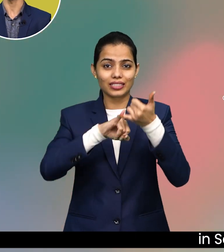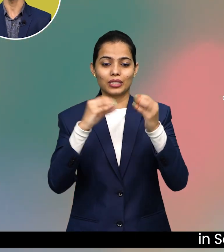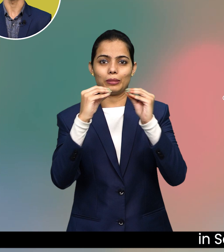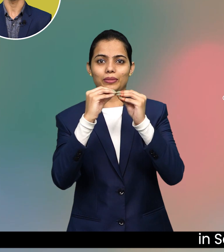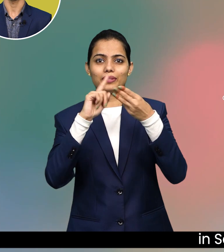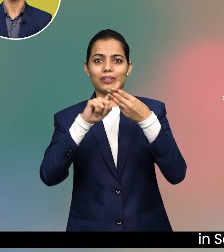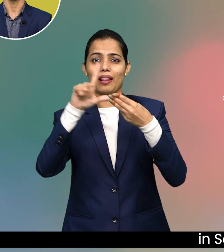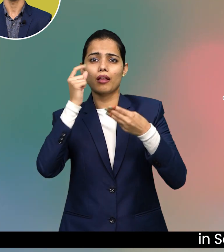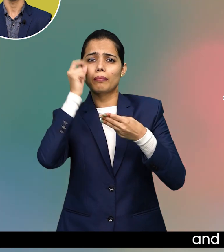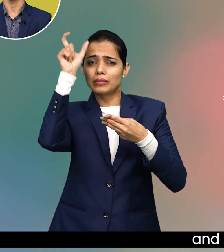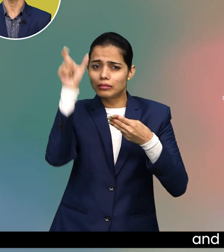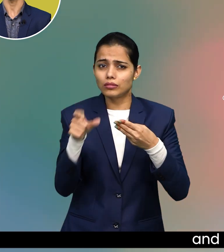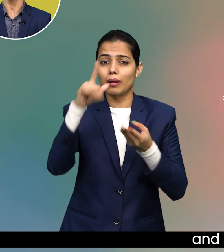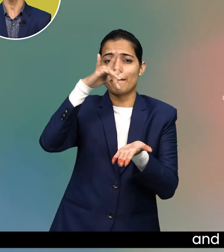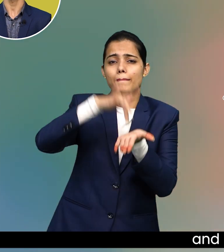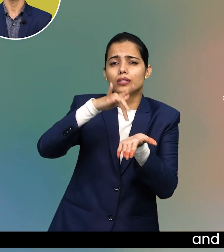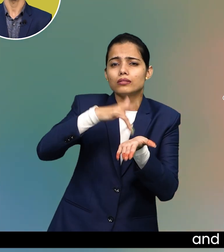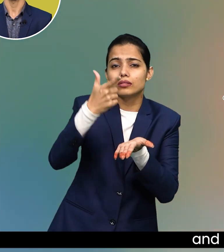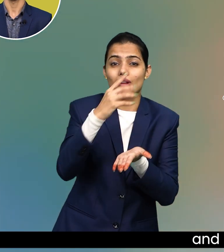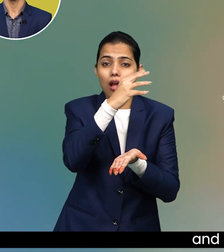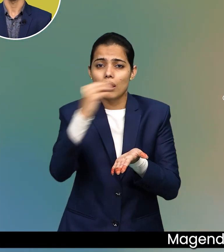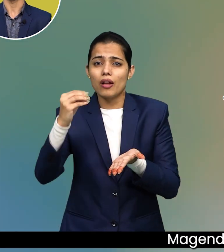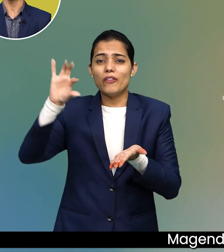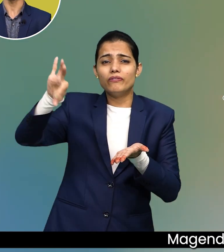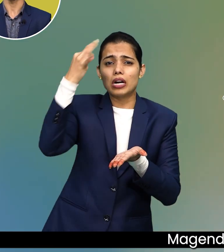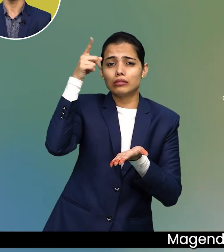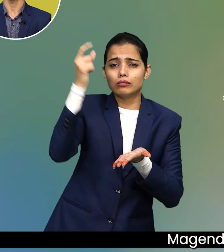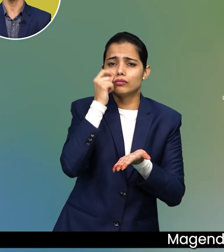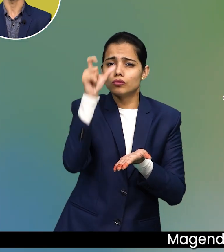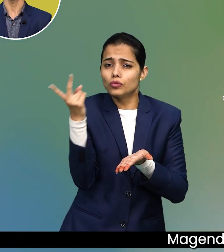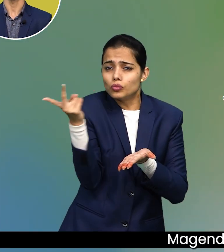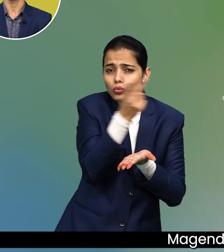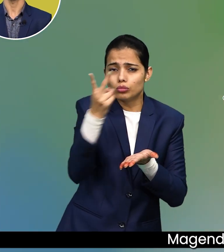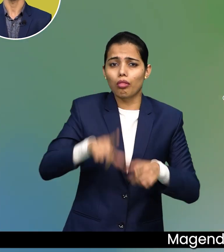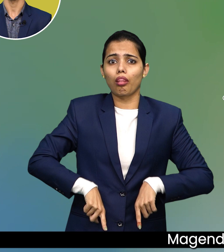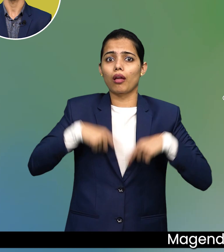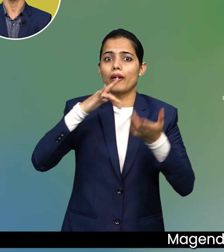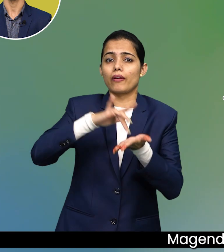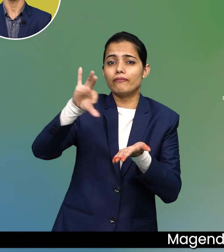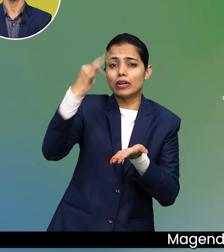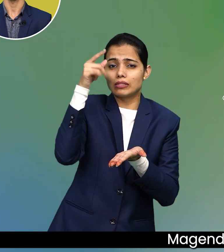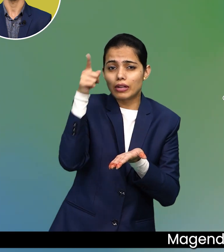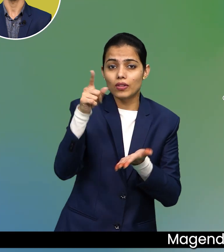in Scotland and Francois Magendie in France